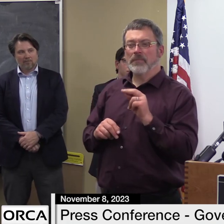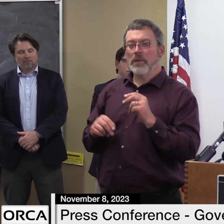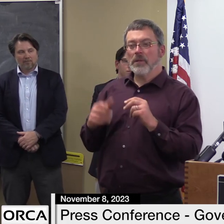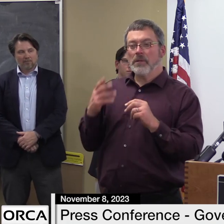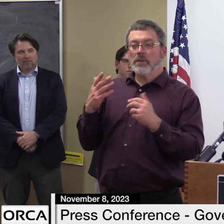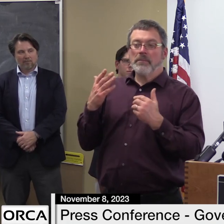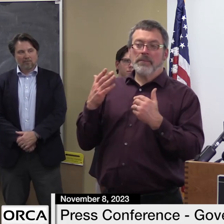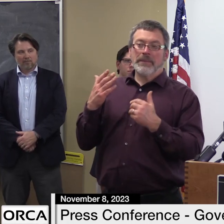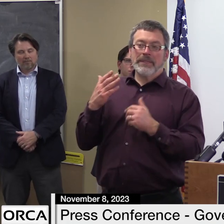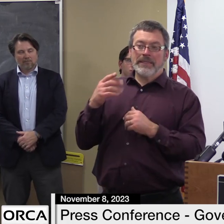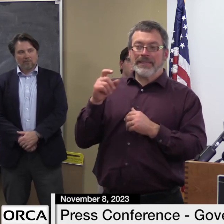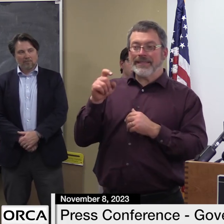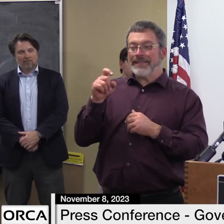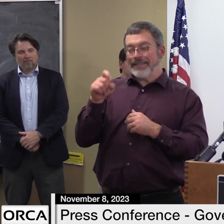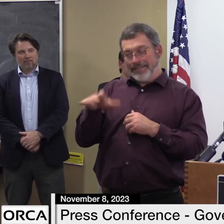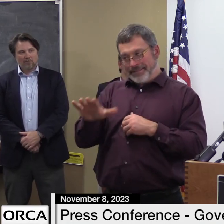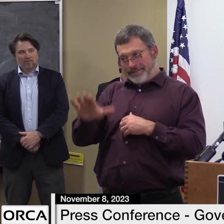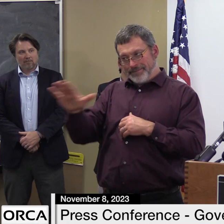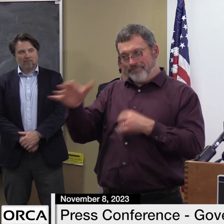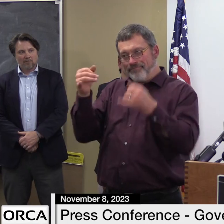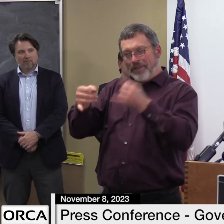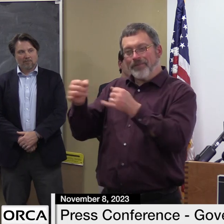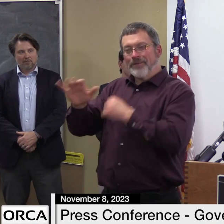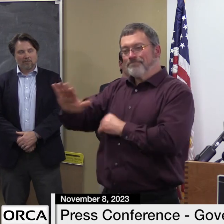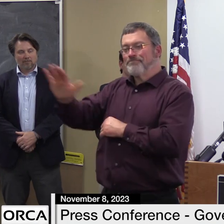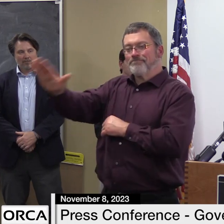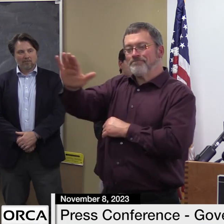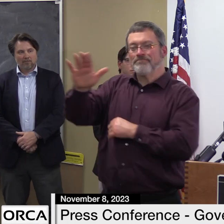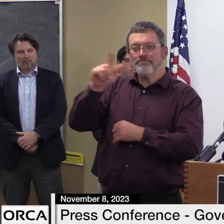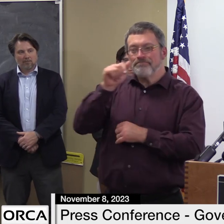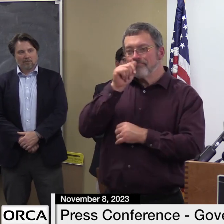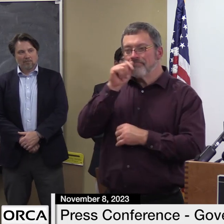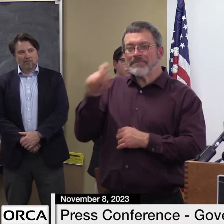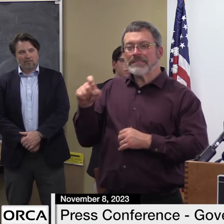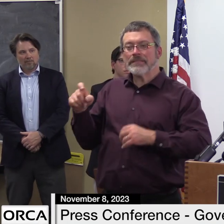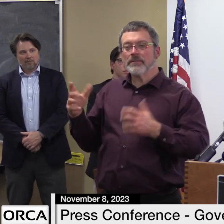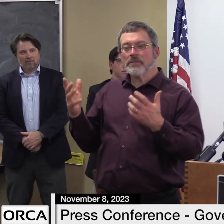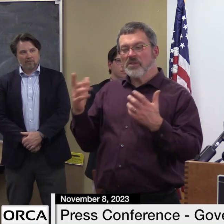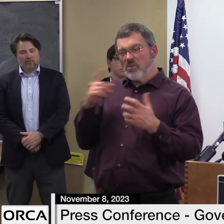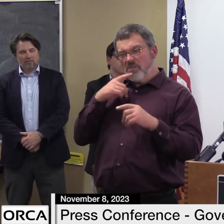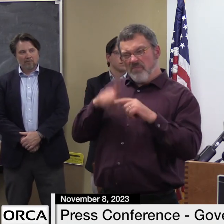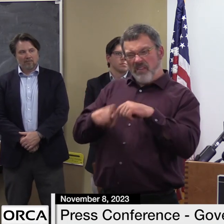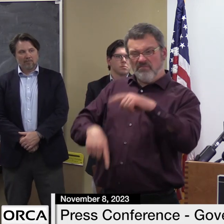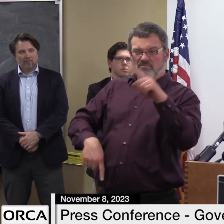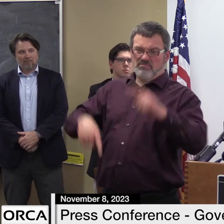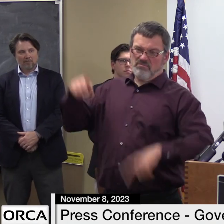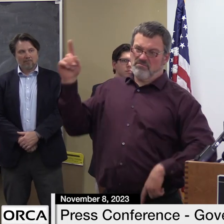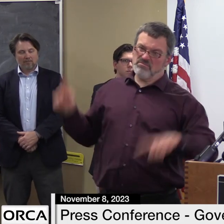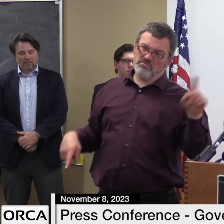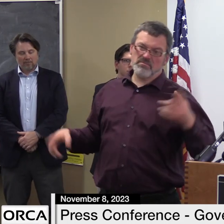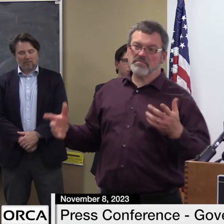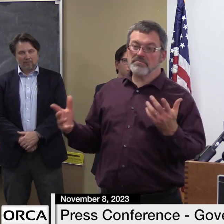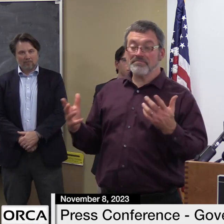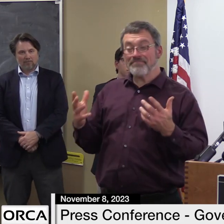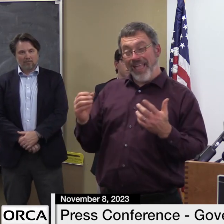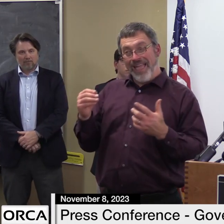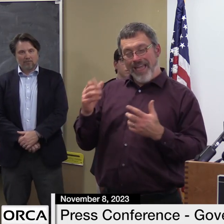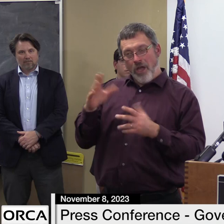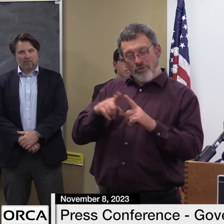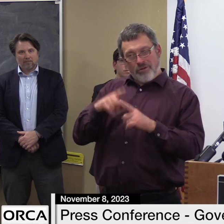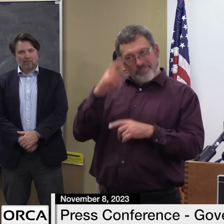different. It depends on the person, but we want to make sure that we respect the needs of families as well and kids.